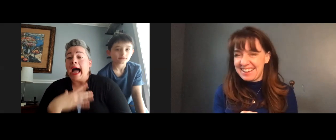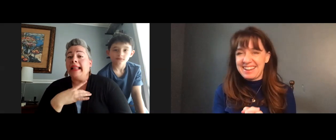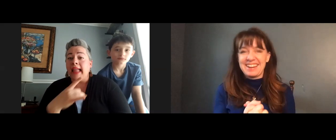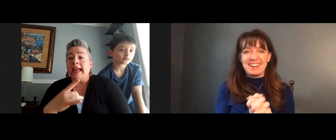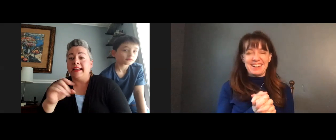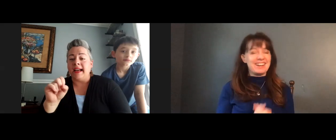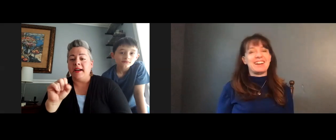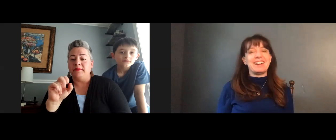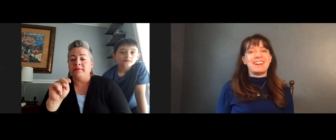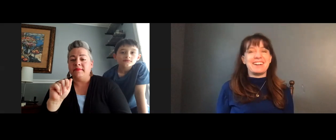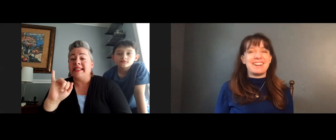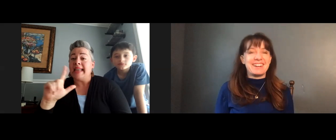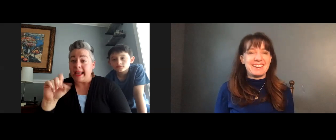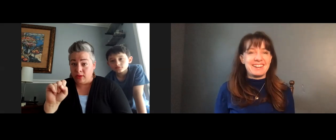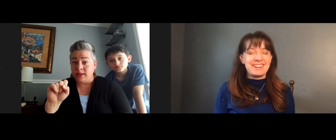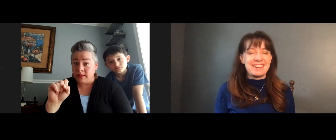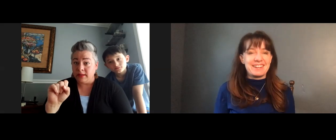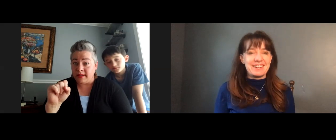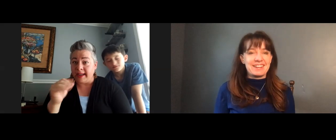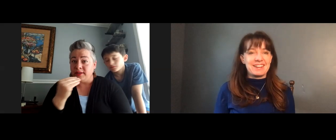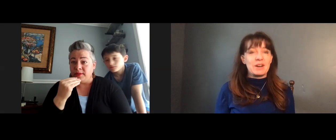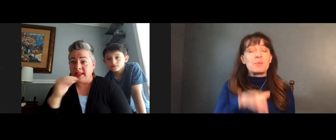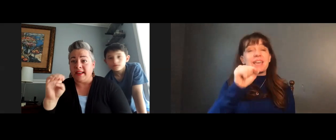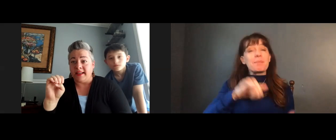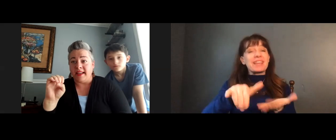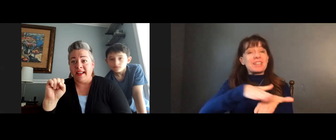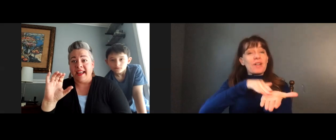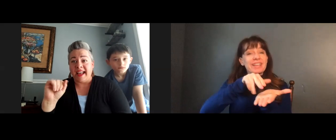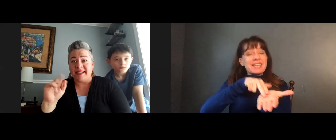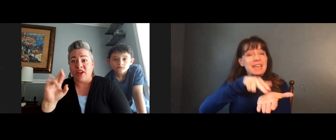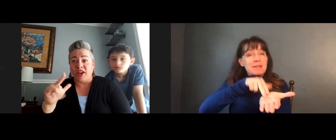i like um snails i do eat